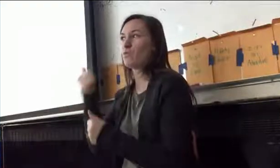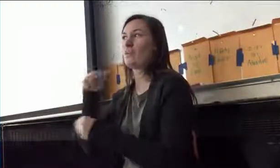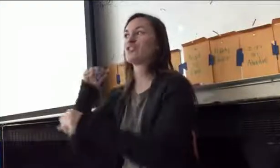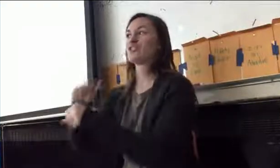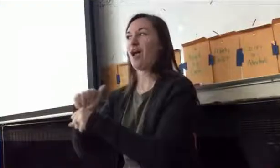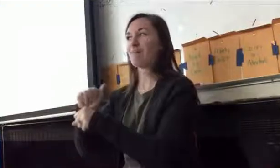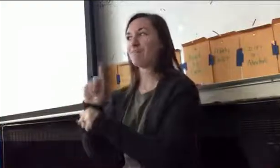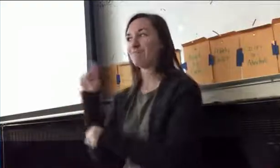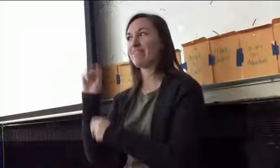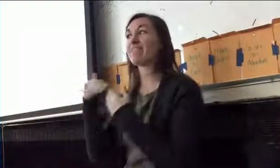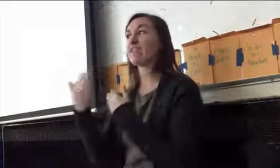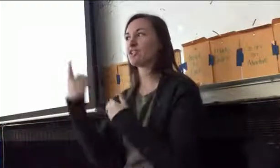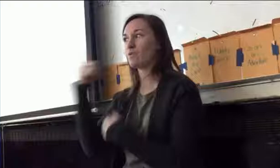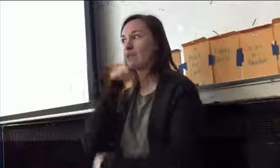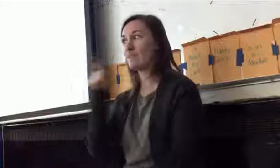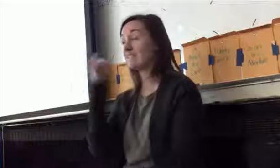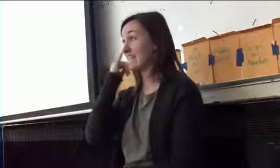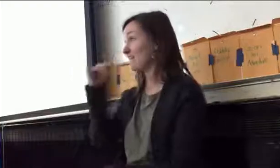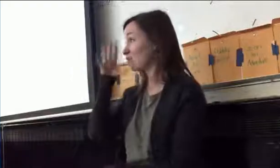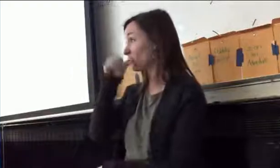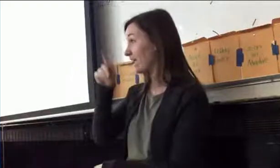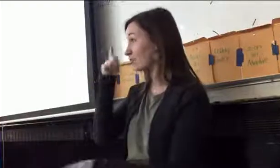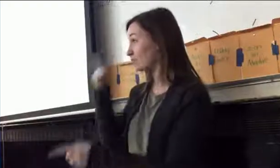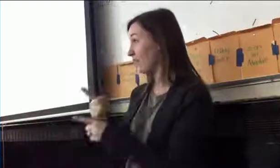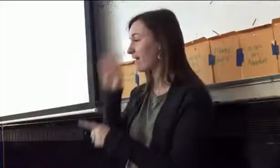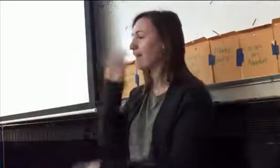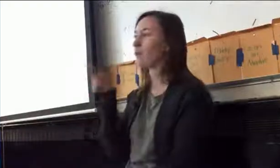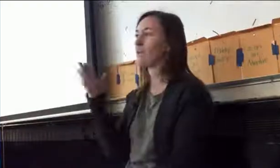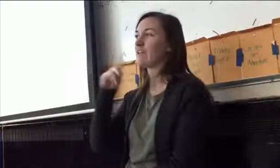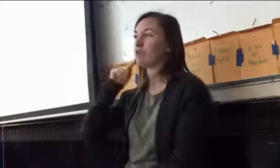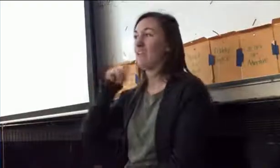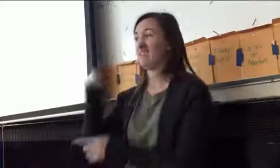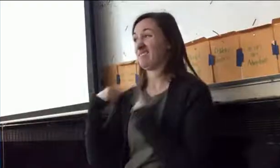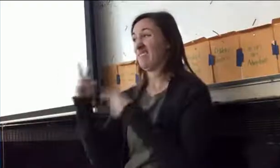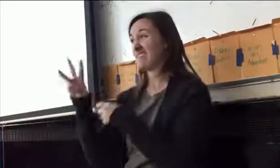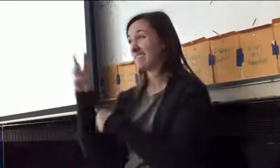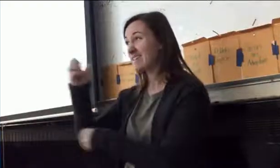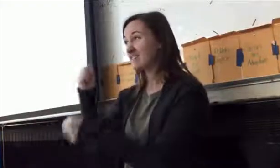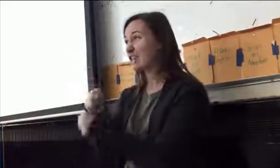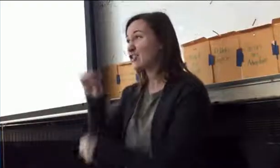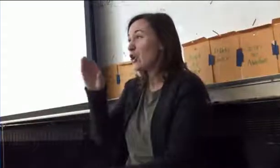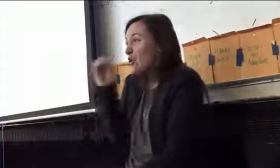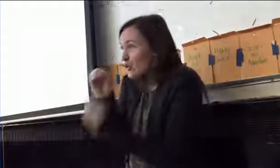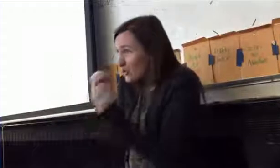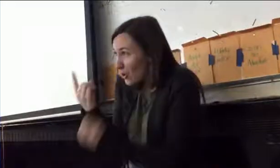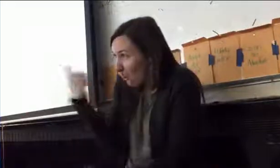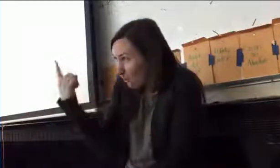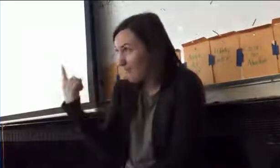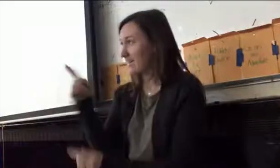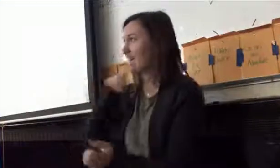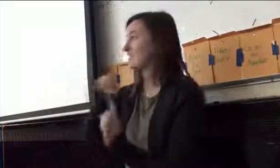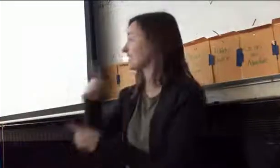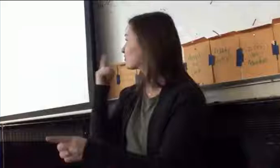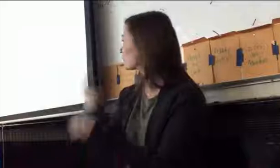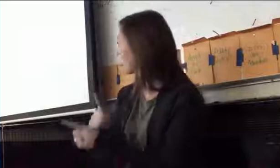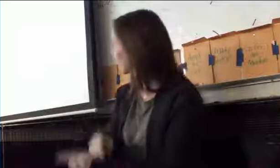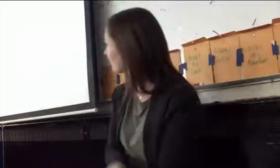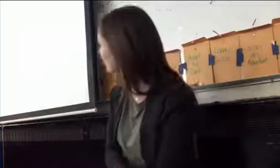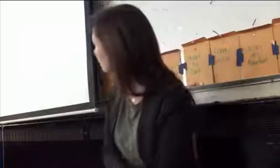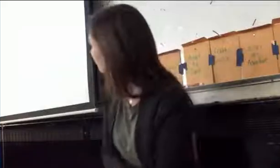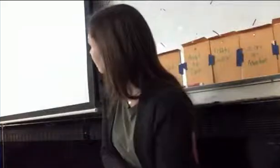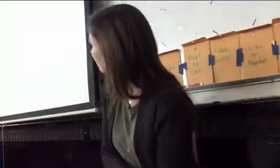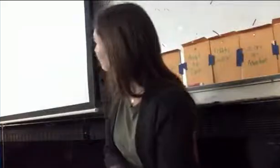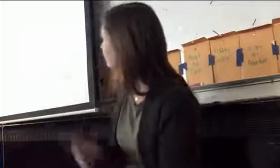candy. Okay? It's been 6 years, so I'm just letting you know. Don't get too excited. Okay,